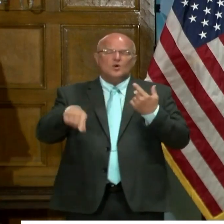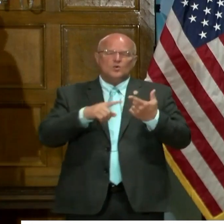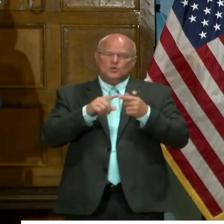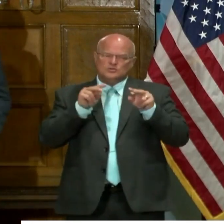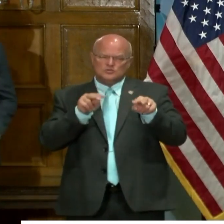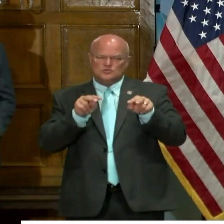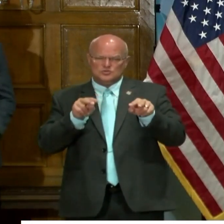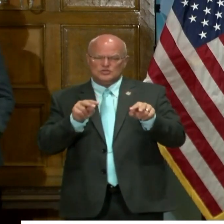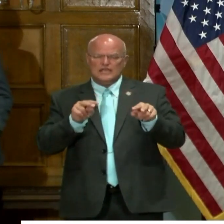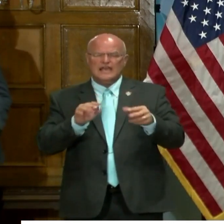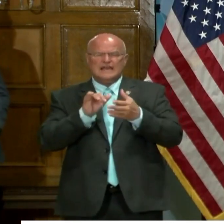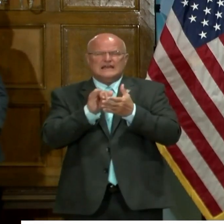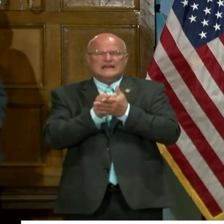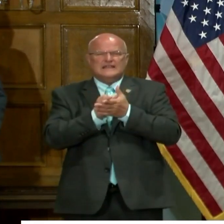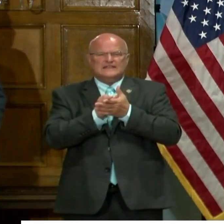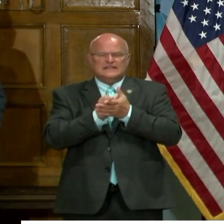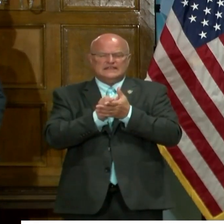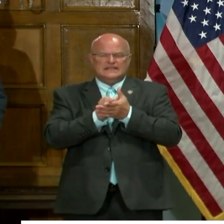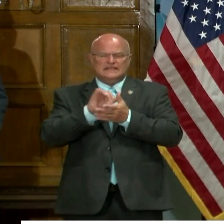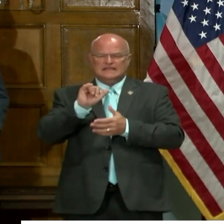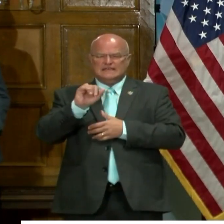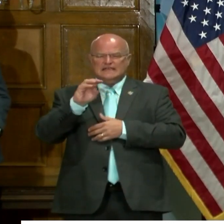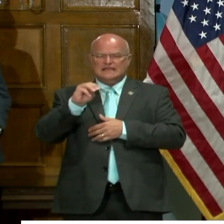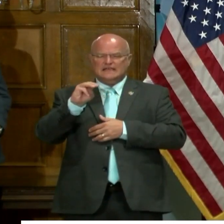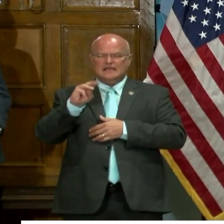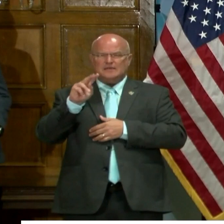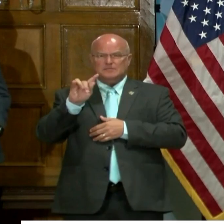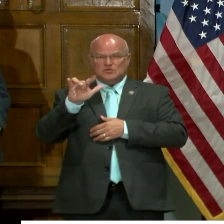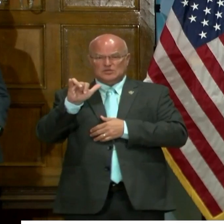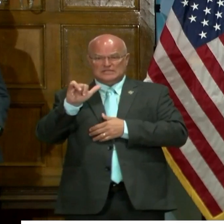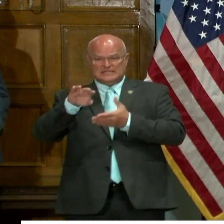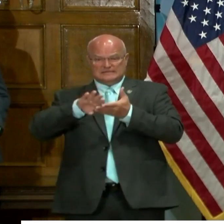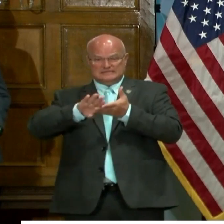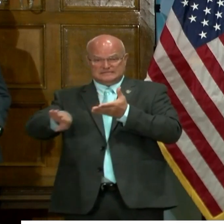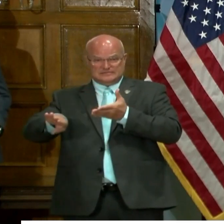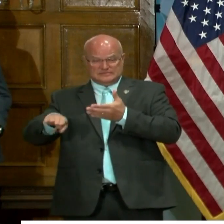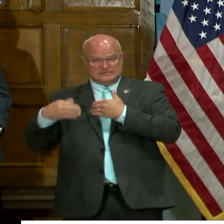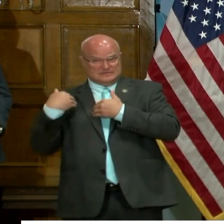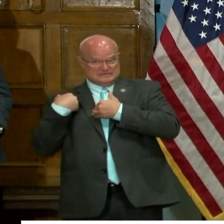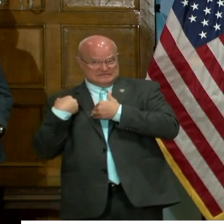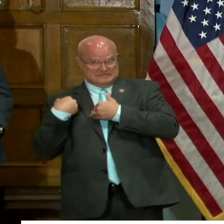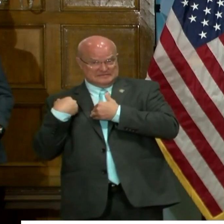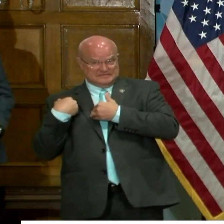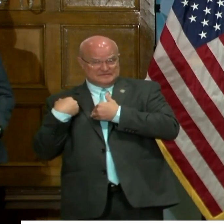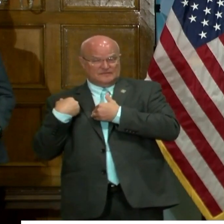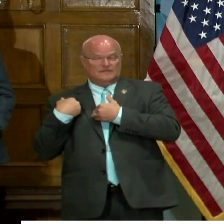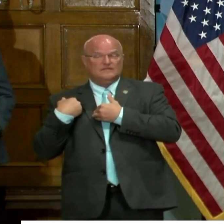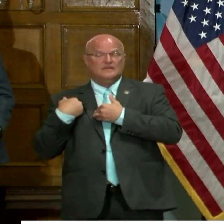you look at the immunity, you're talking about business liability immunity.